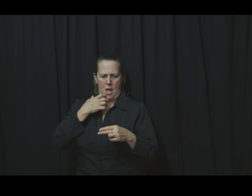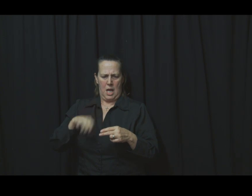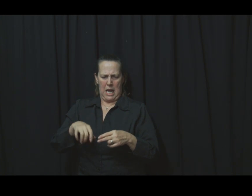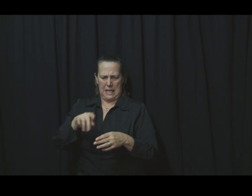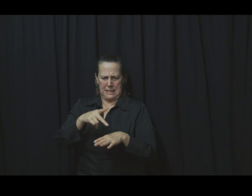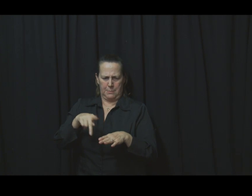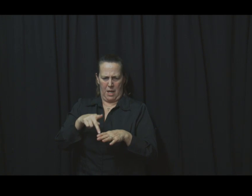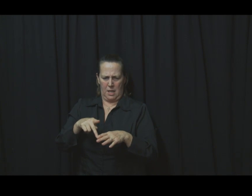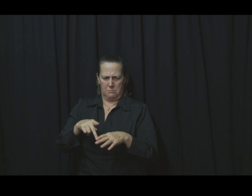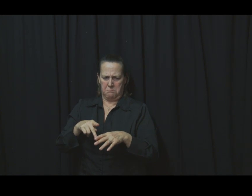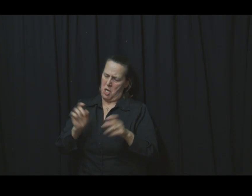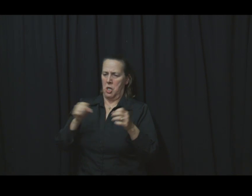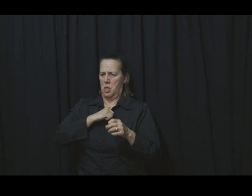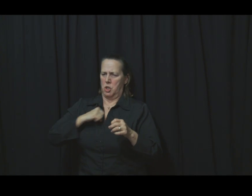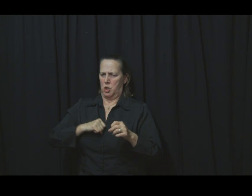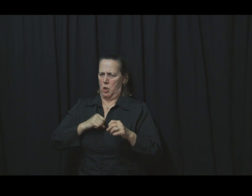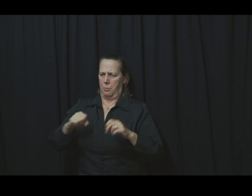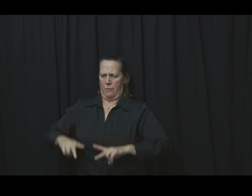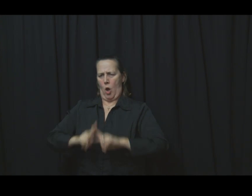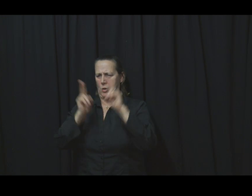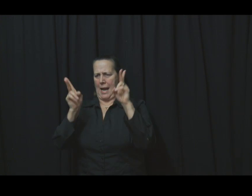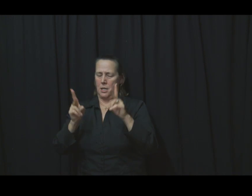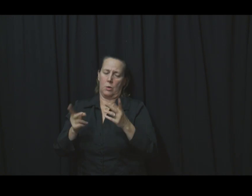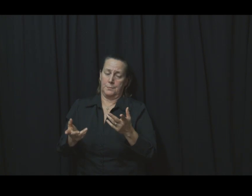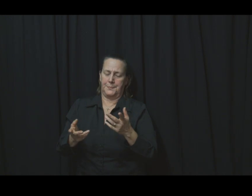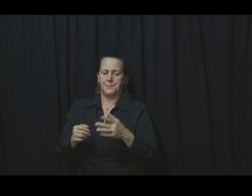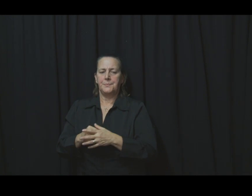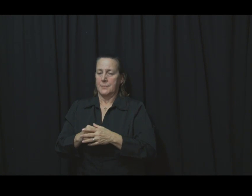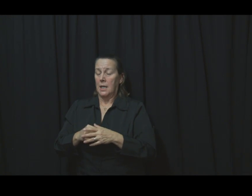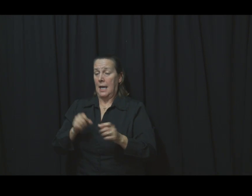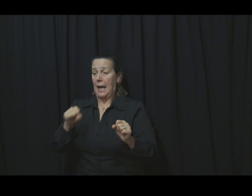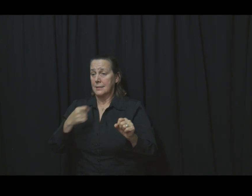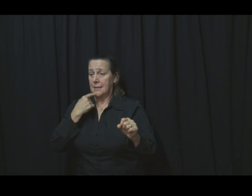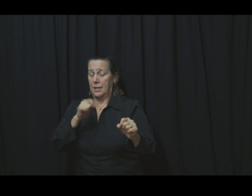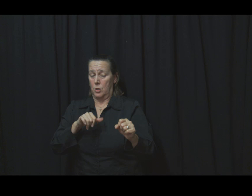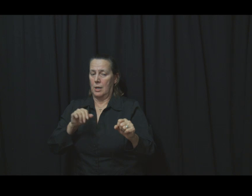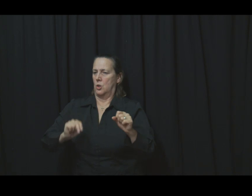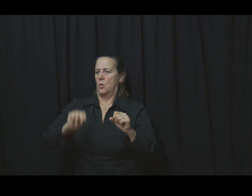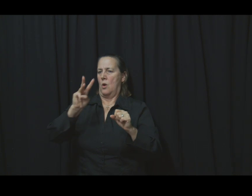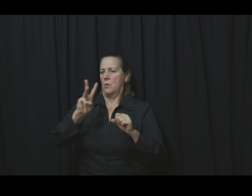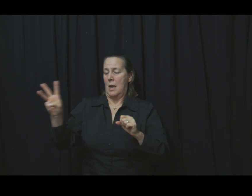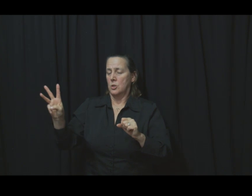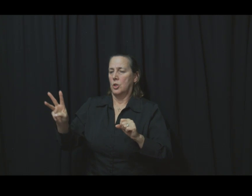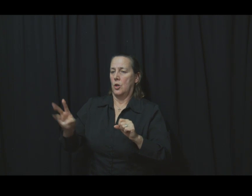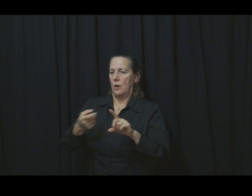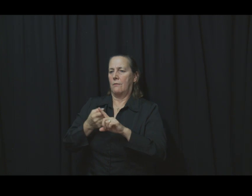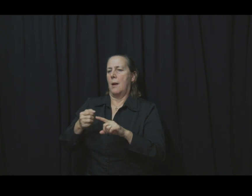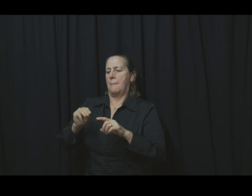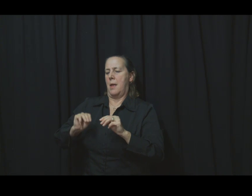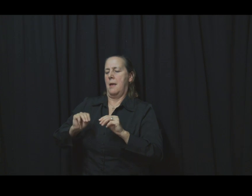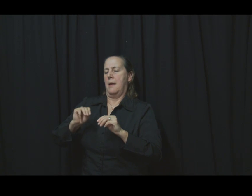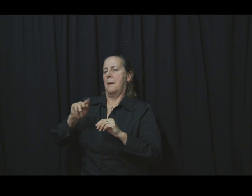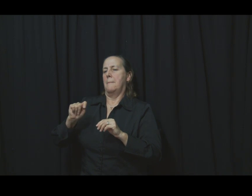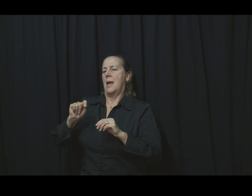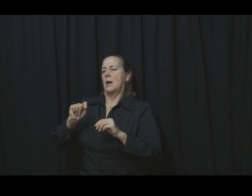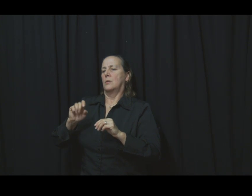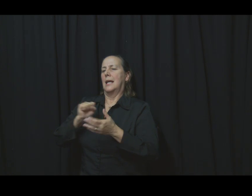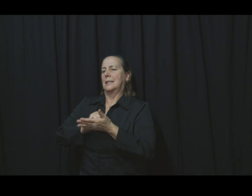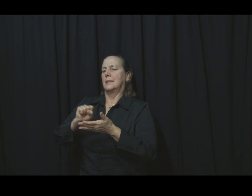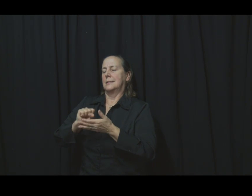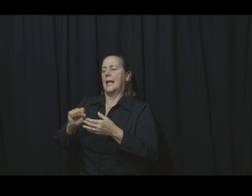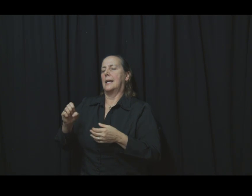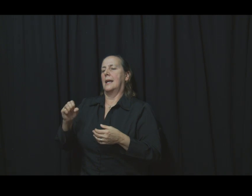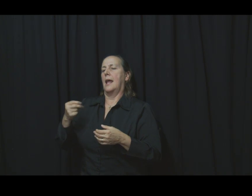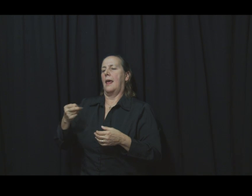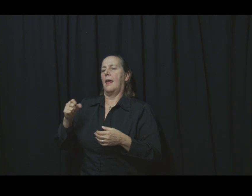volcano. And it's a remarkable thing. Apparently, as I can tell you, as a Northwesterner around for Mount St. Helens, full disclosure, I'm on the Mount St.